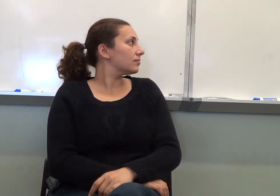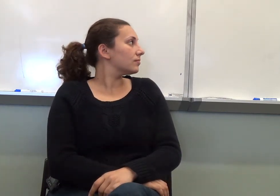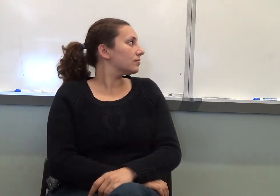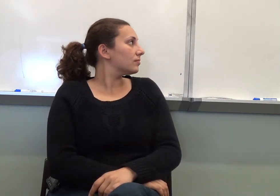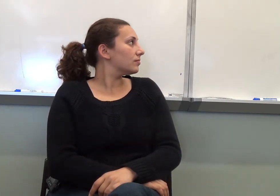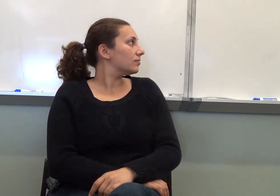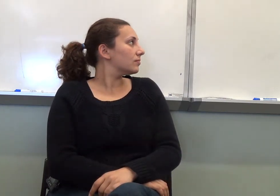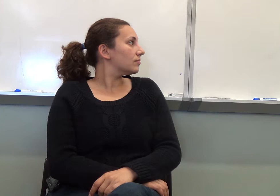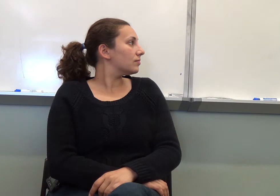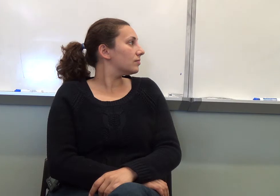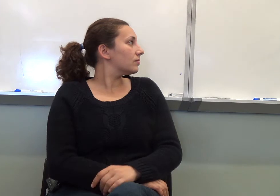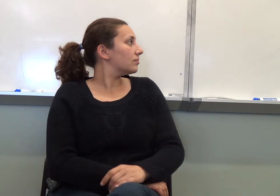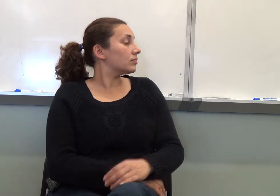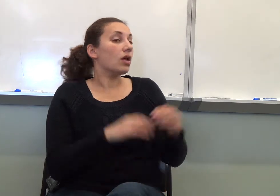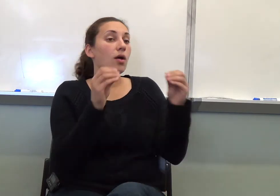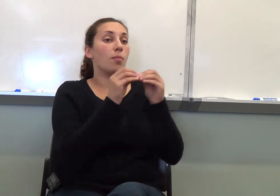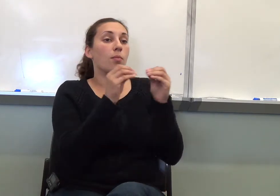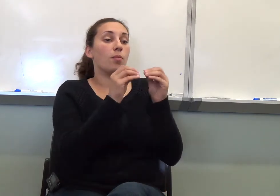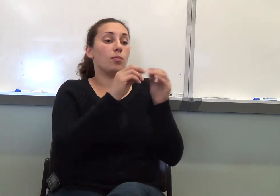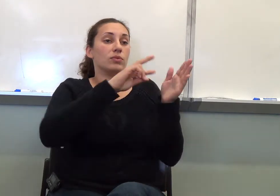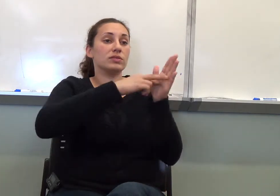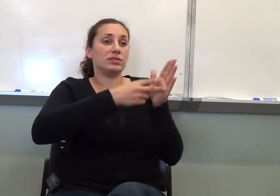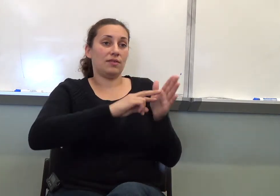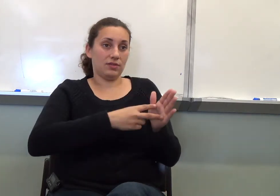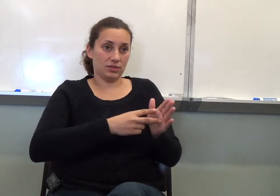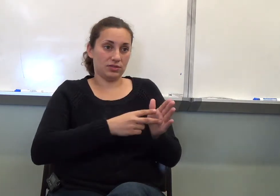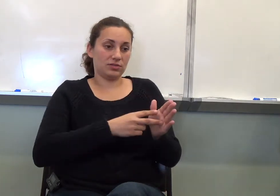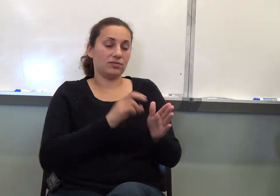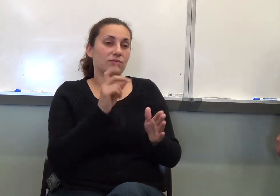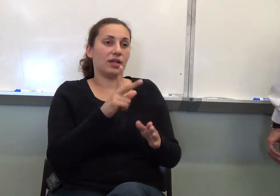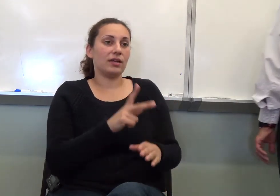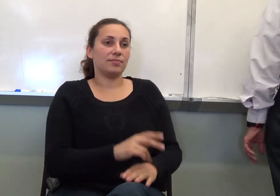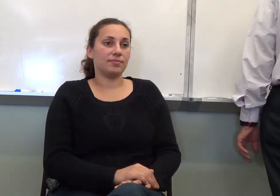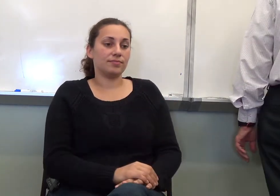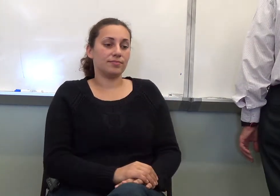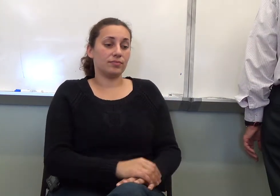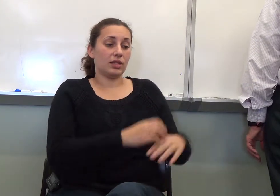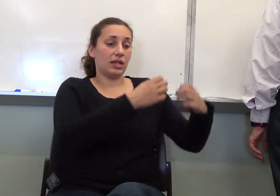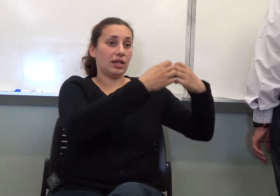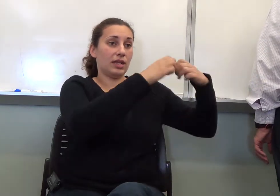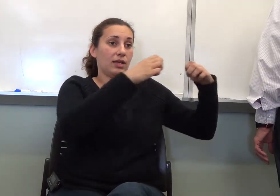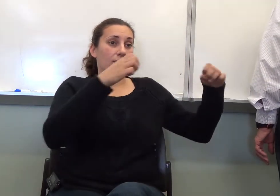All right, more definitions. Let's keep going here. An equation solution